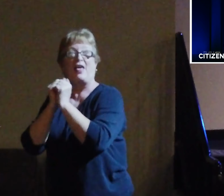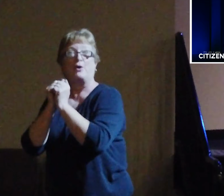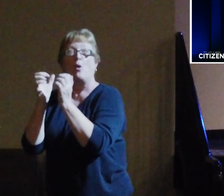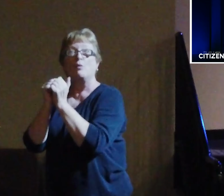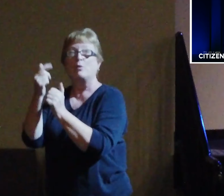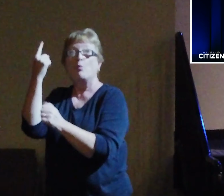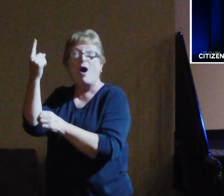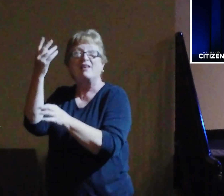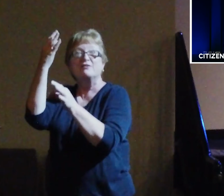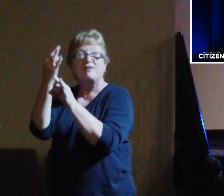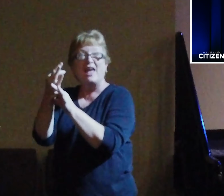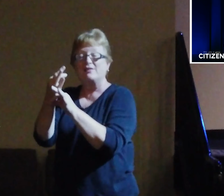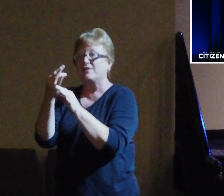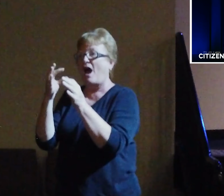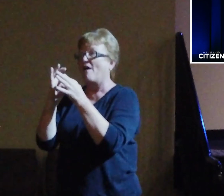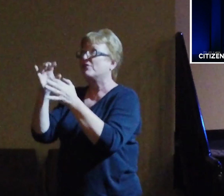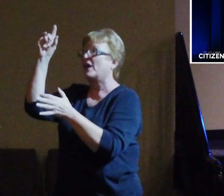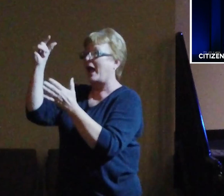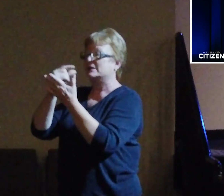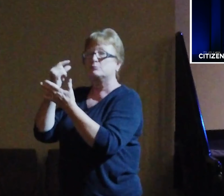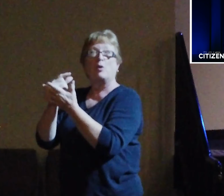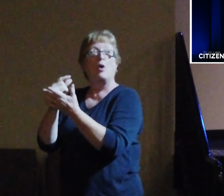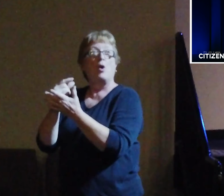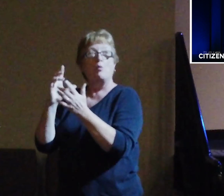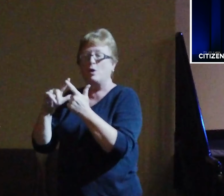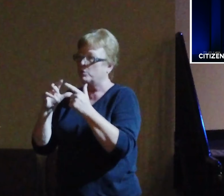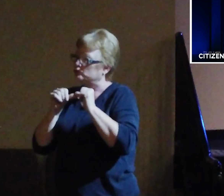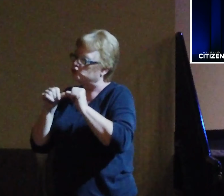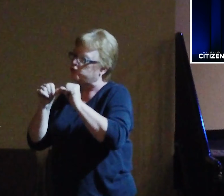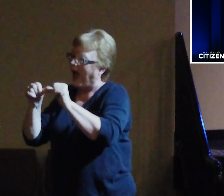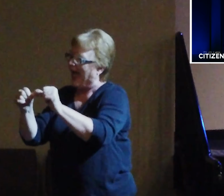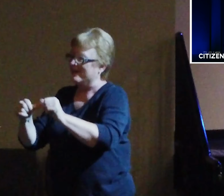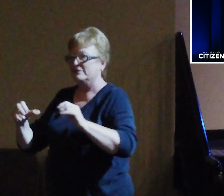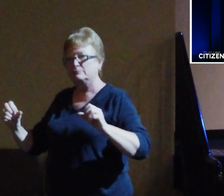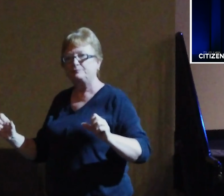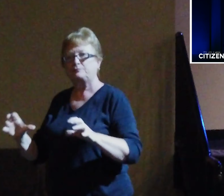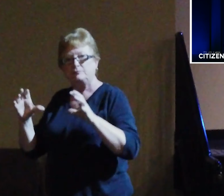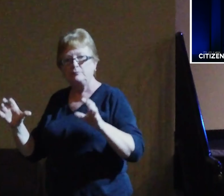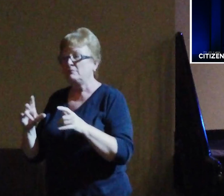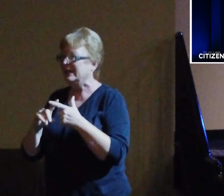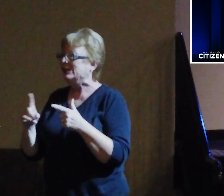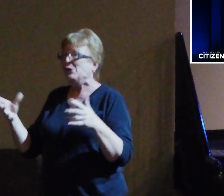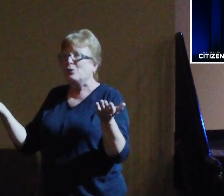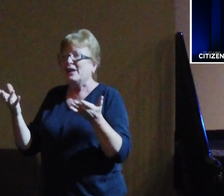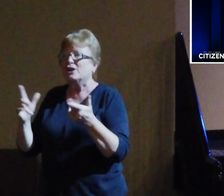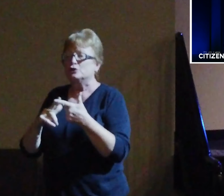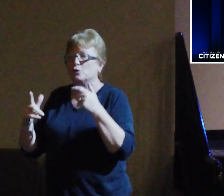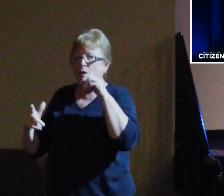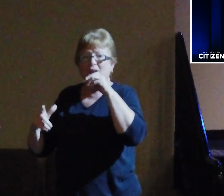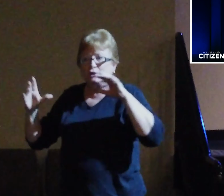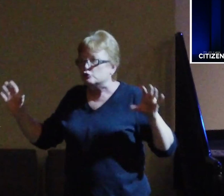On our own, we'll struggle to do anything. But together, we're stronger. We're called here to strive together with one